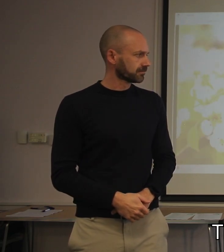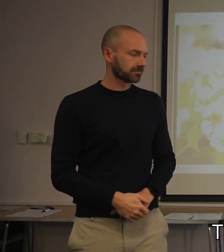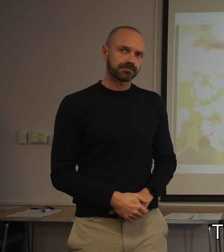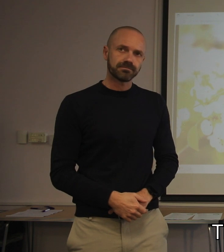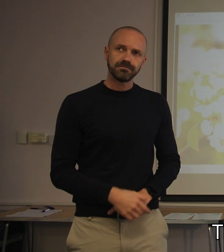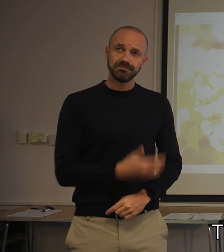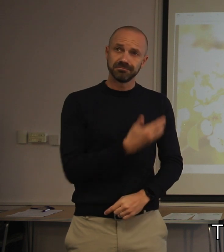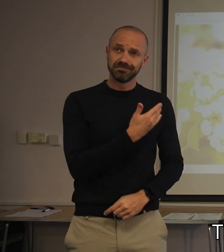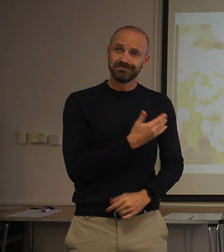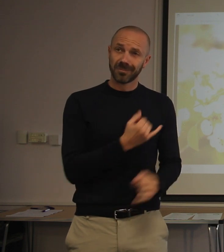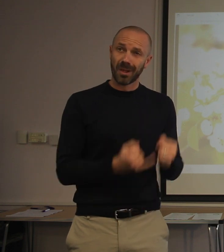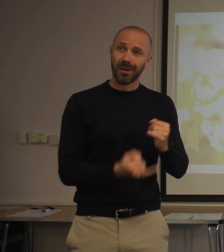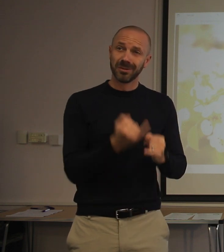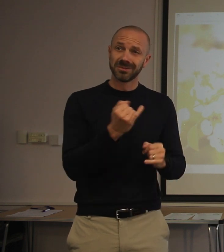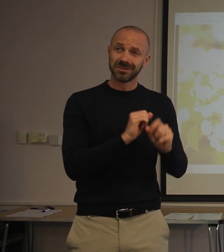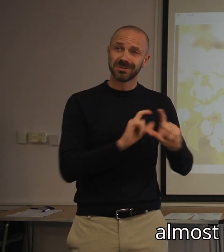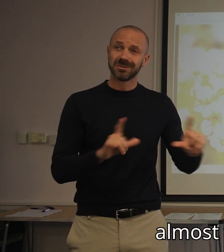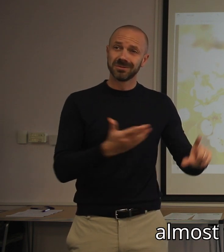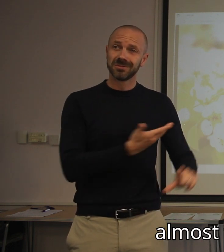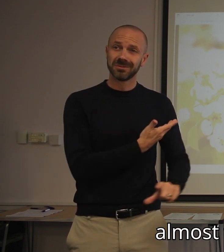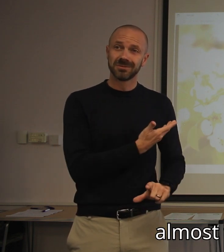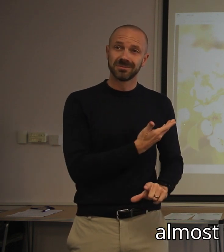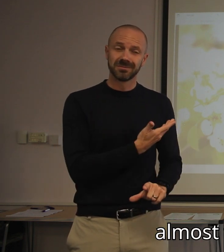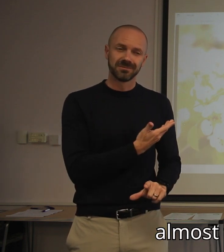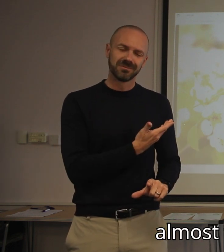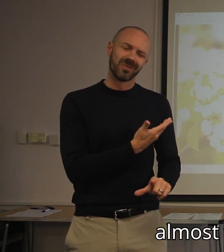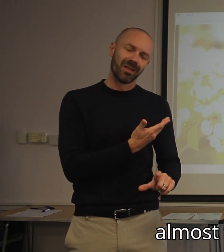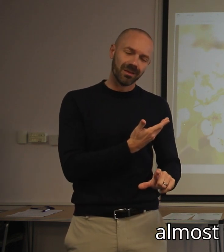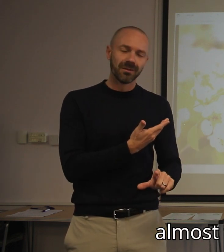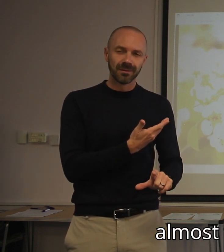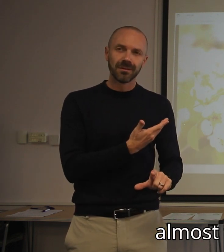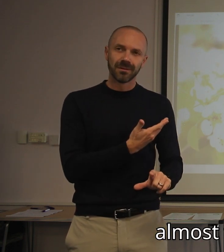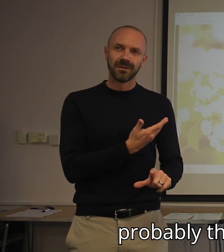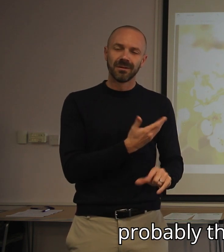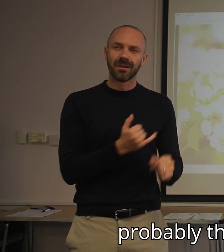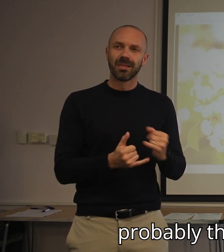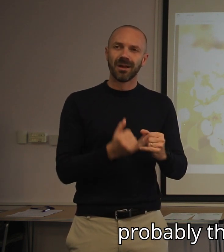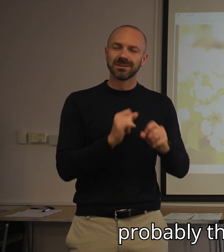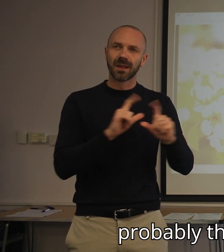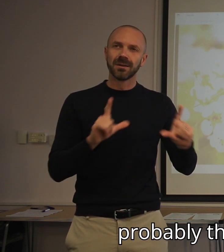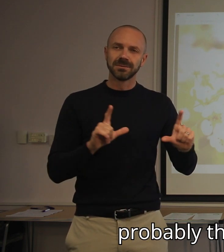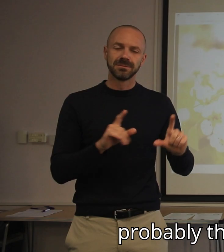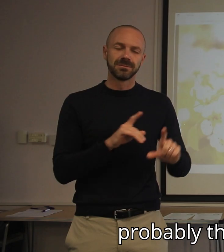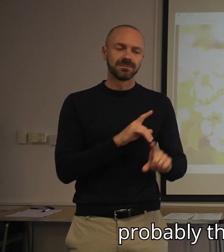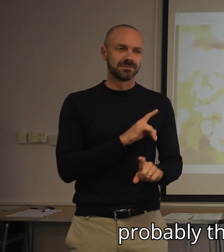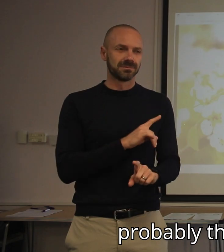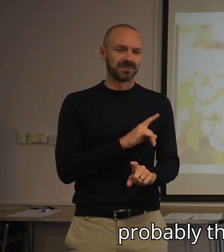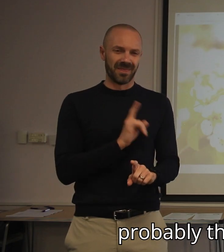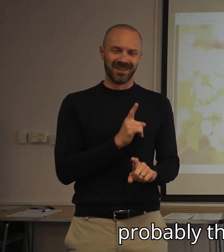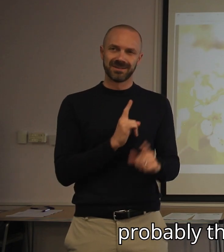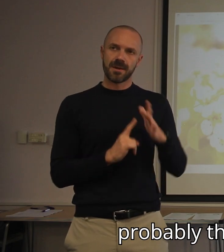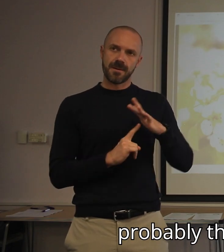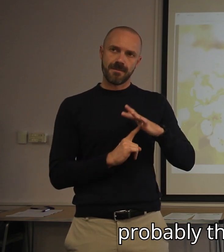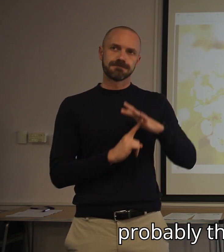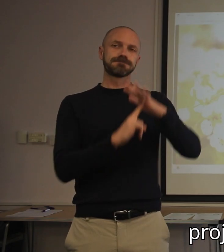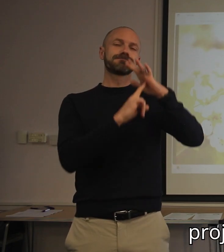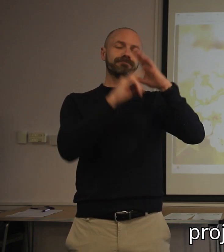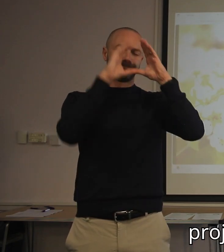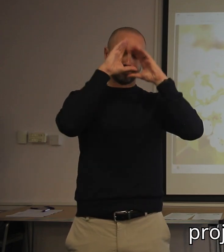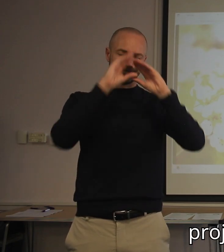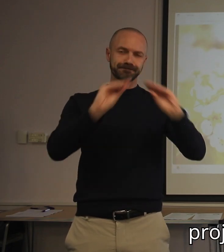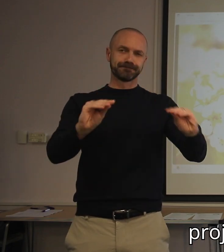This last slide, it's almost the last slide, I think is probably the most important bit.